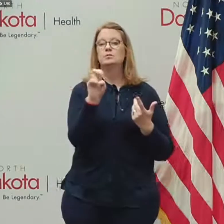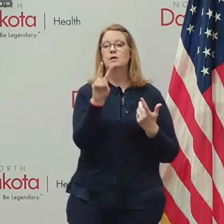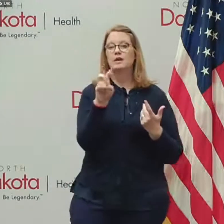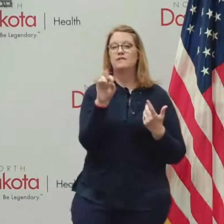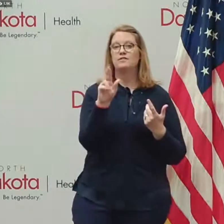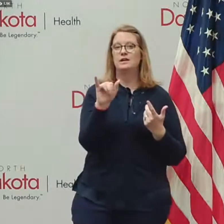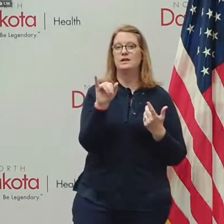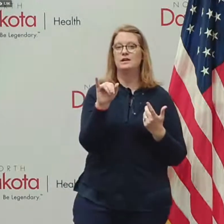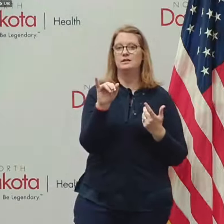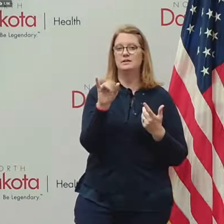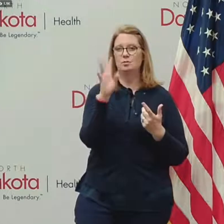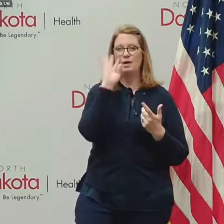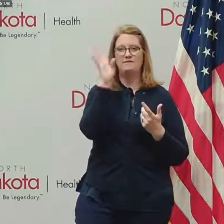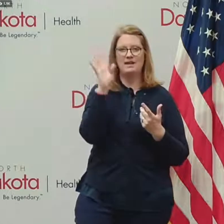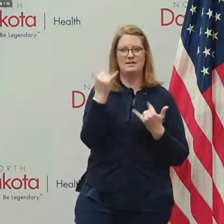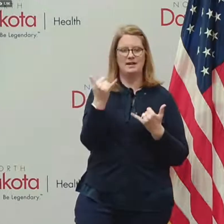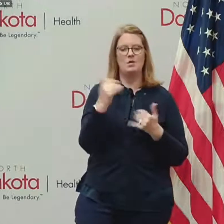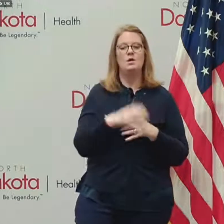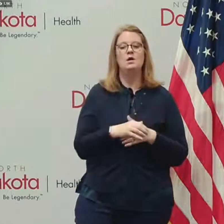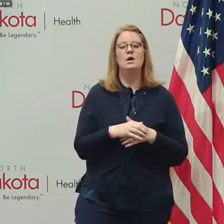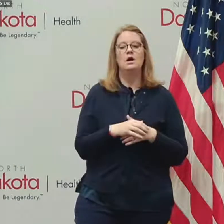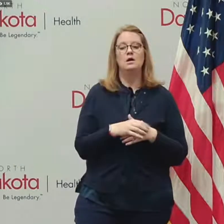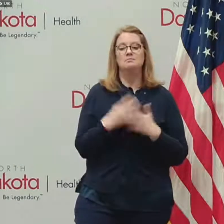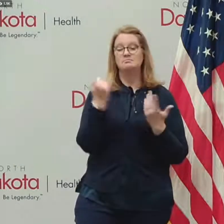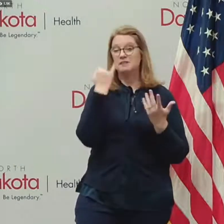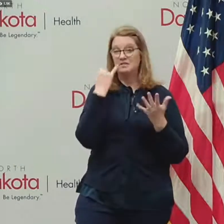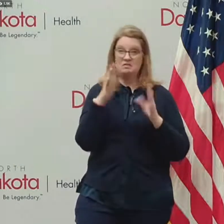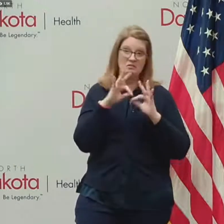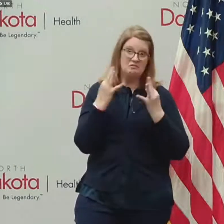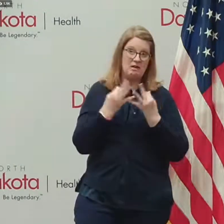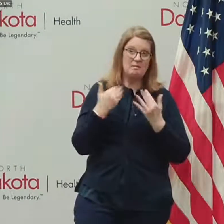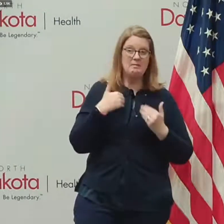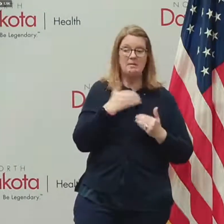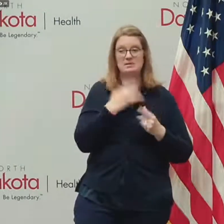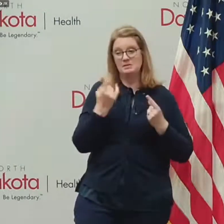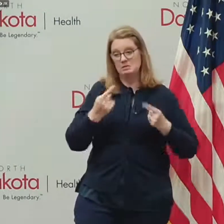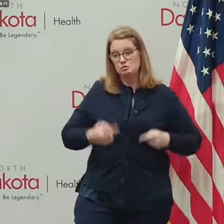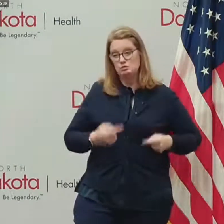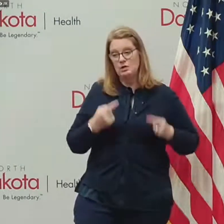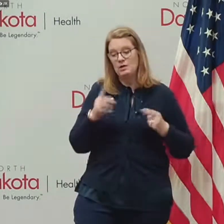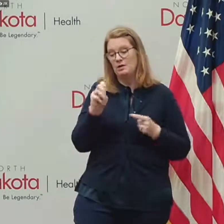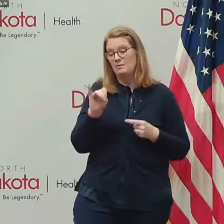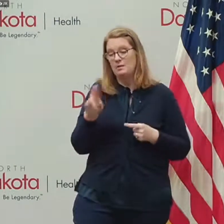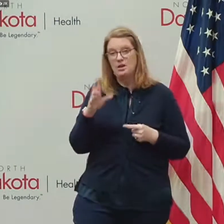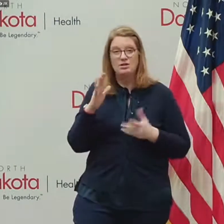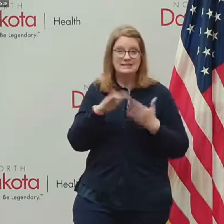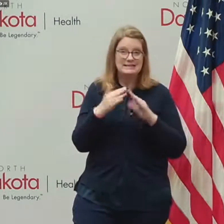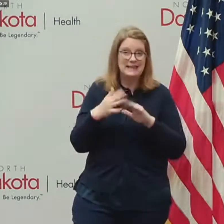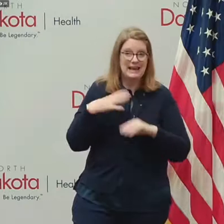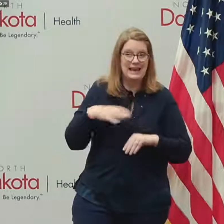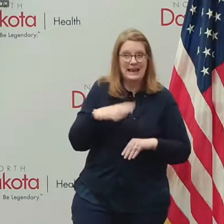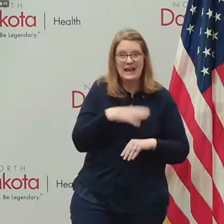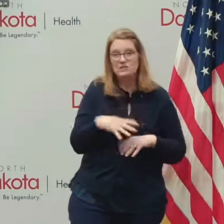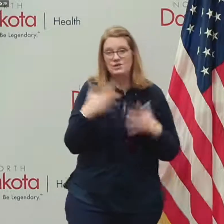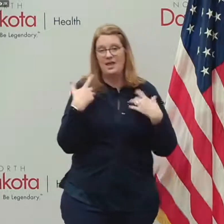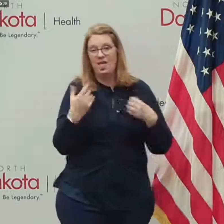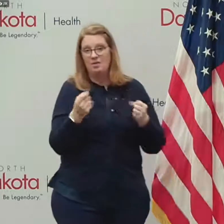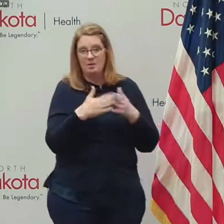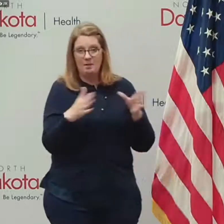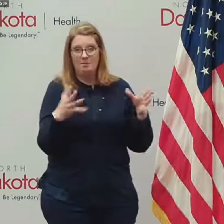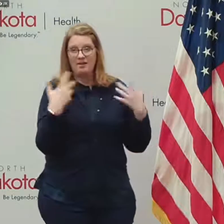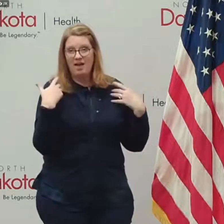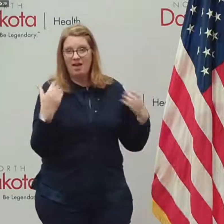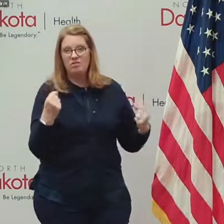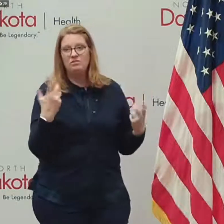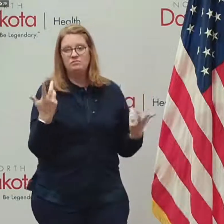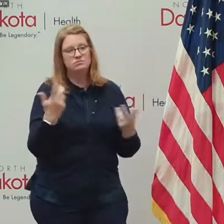But whether you're a person in recovery, you have a family member who's struggling, but if you're a mayor, a city council person, if you're in health or public health, there